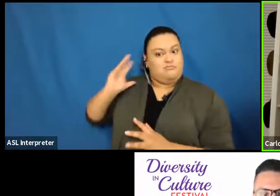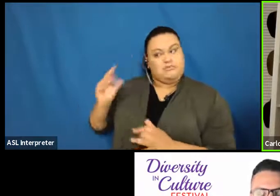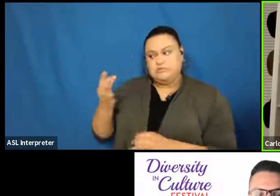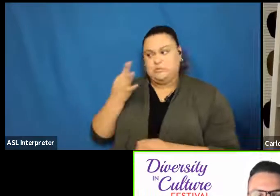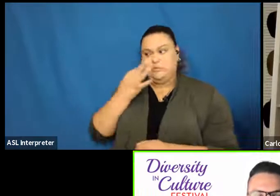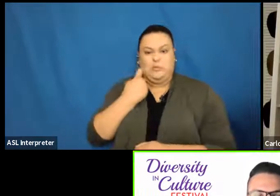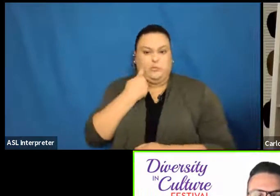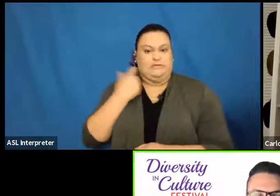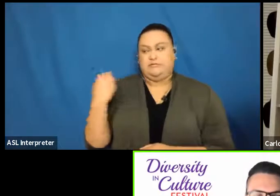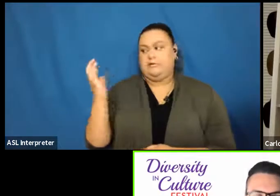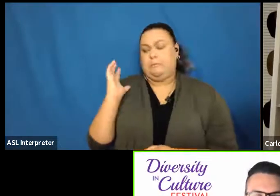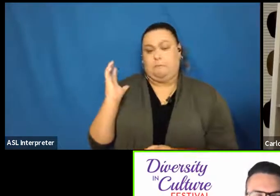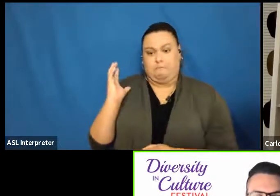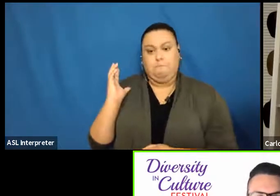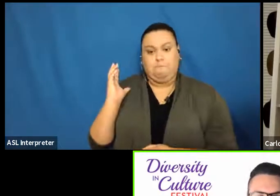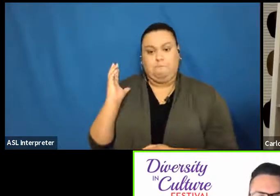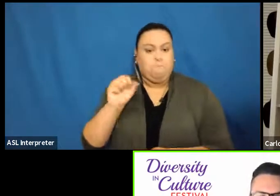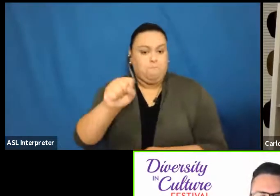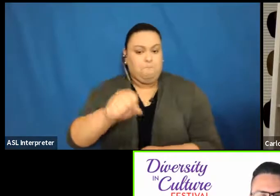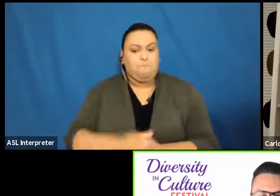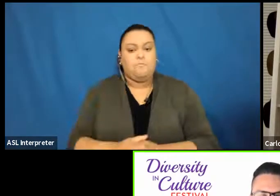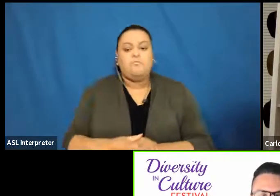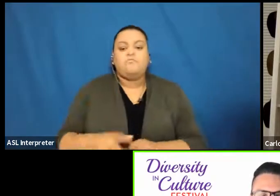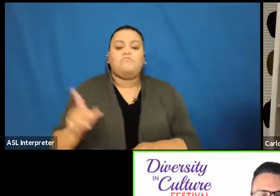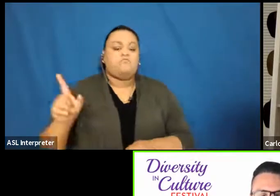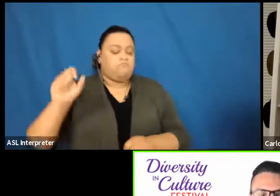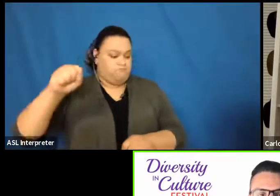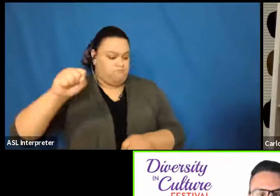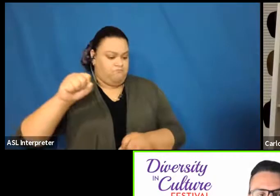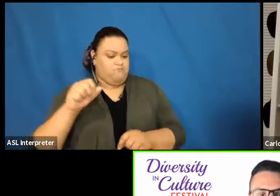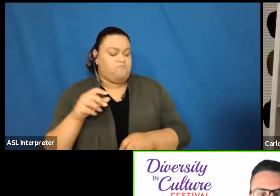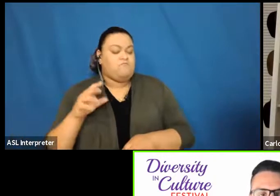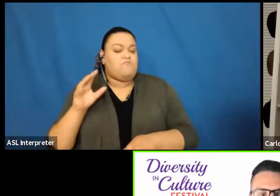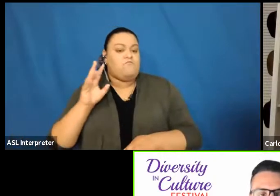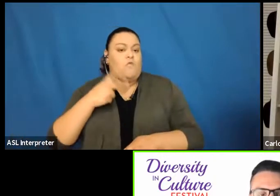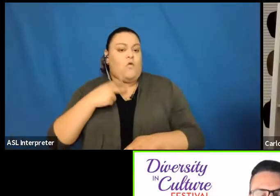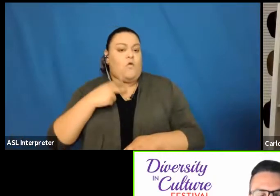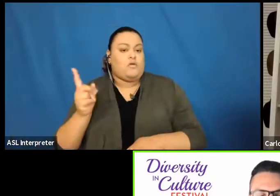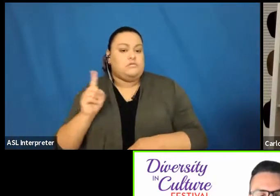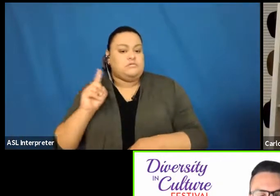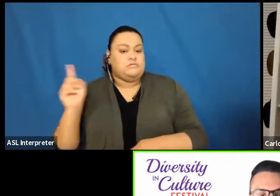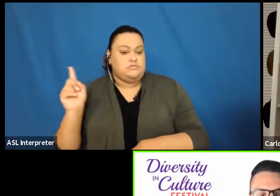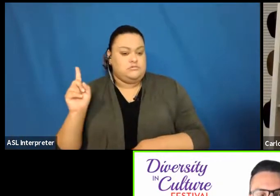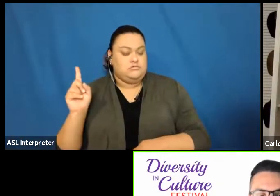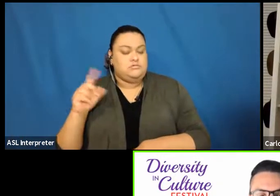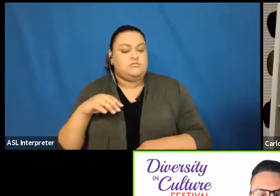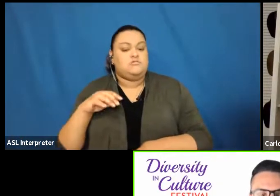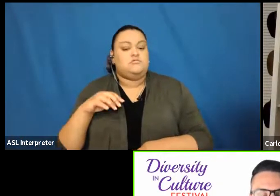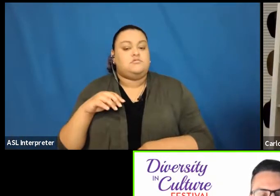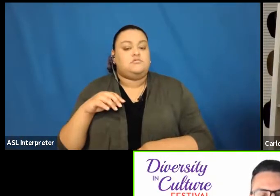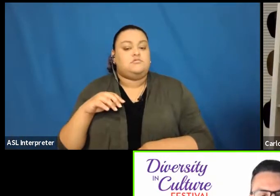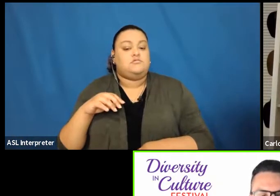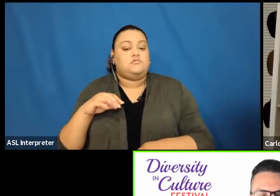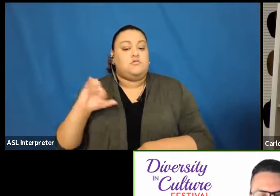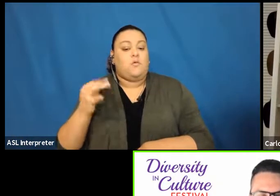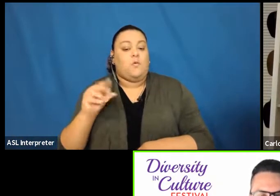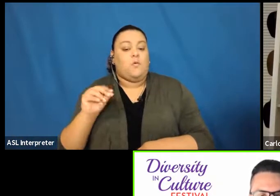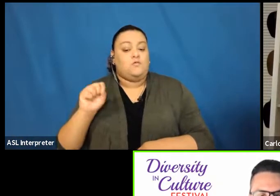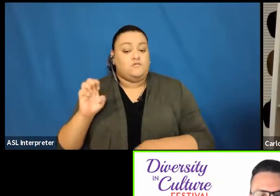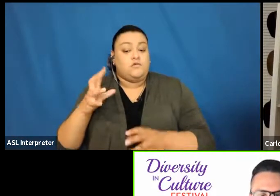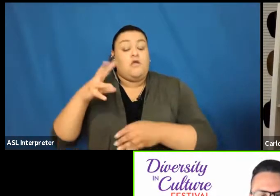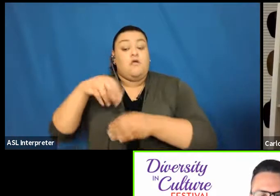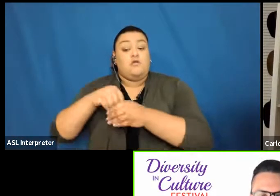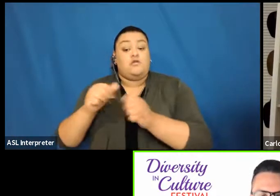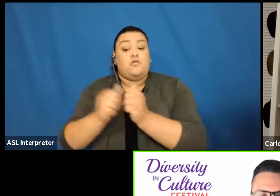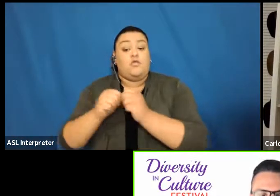mind. Very important for us to continue that struggle. So in addition to questions, I do also want to make sure that we give